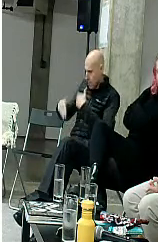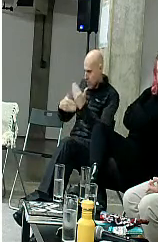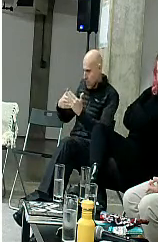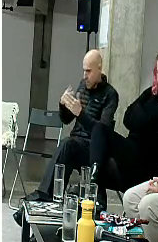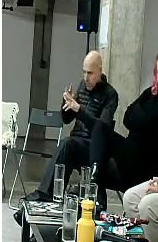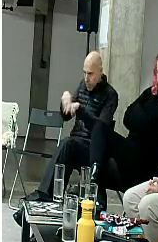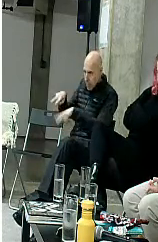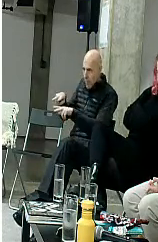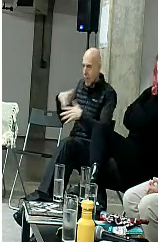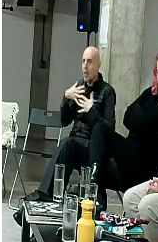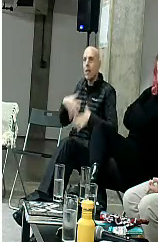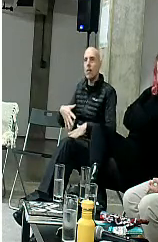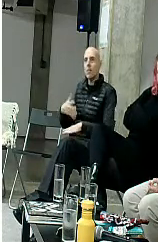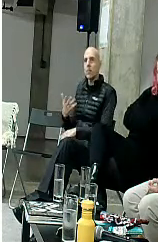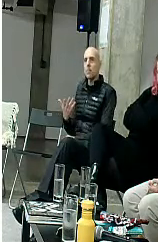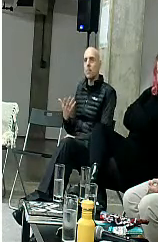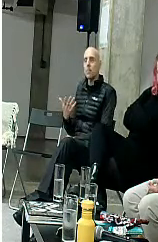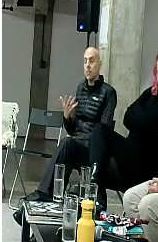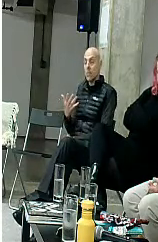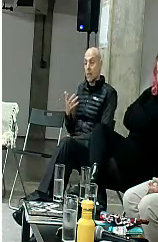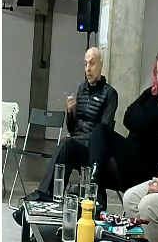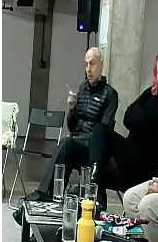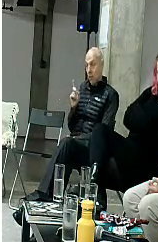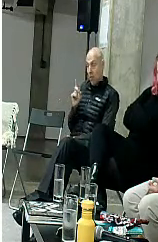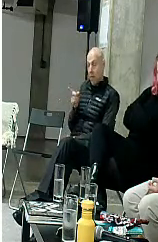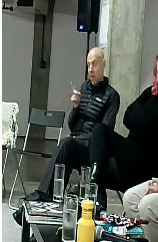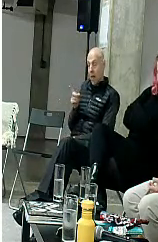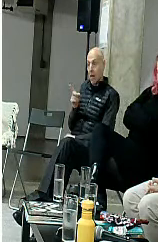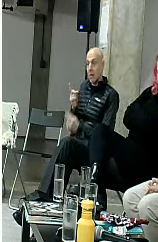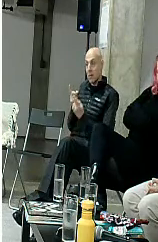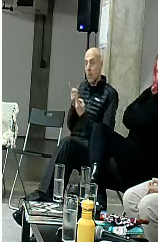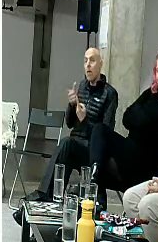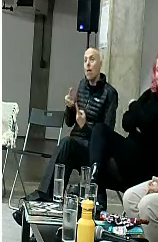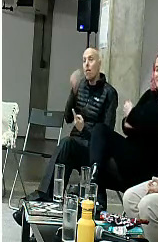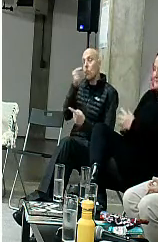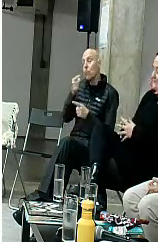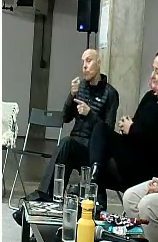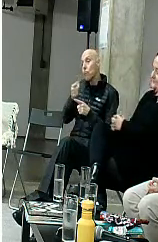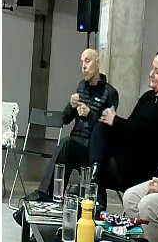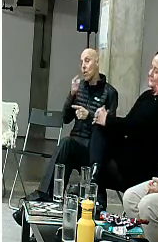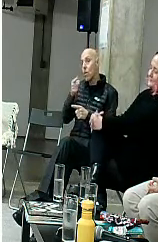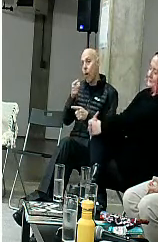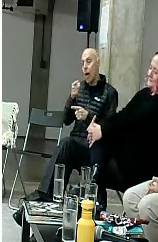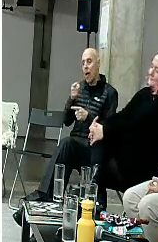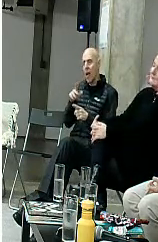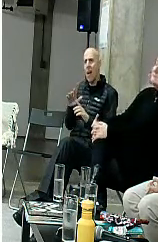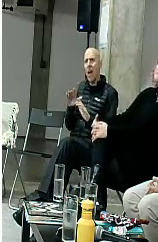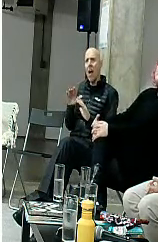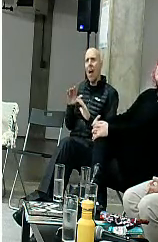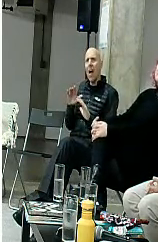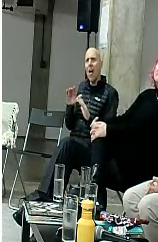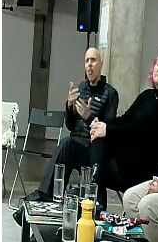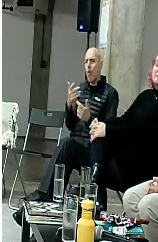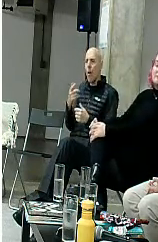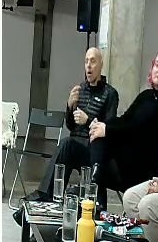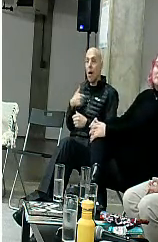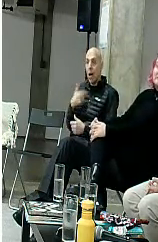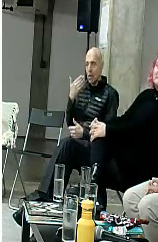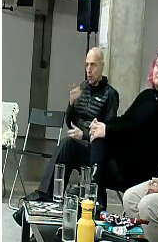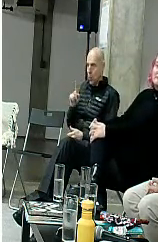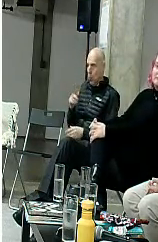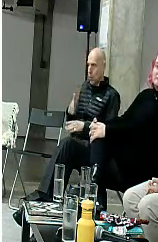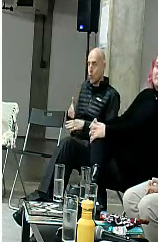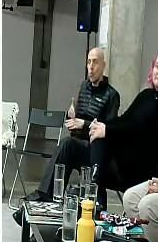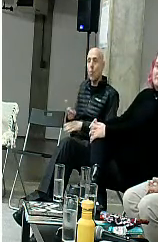Yeah, so that was something that I learned straight away. Otherwise, I didn't know what to